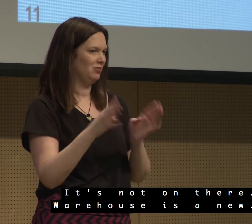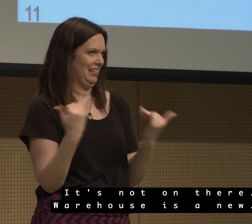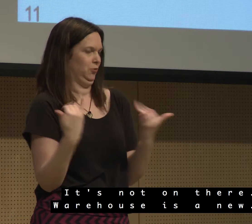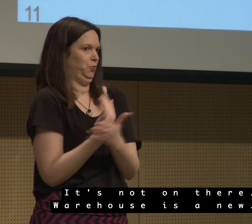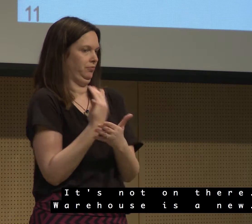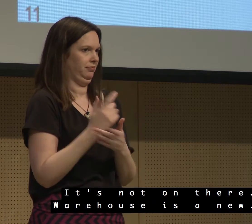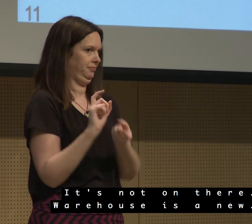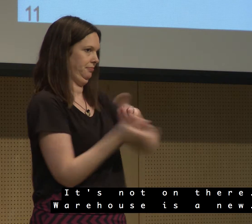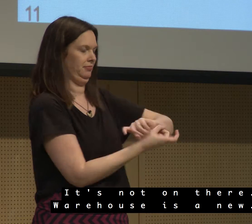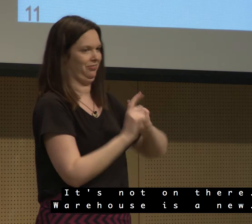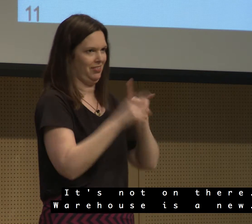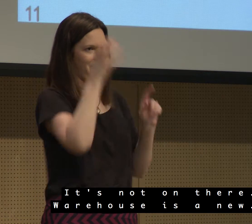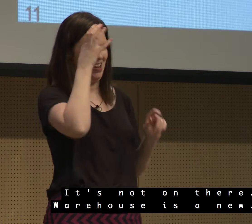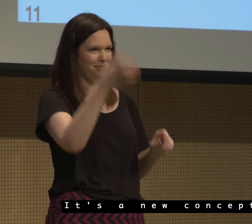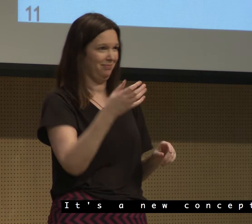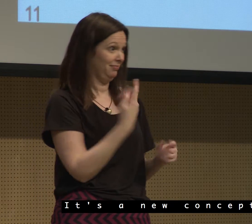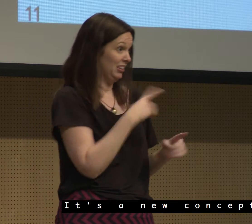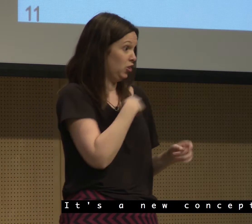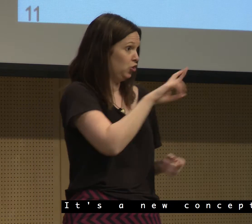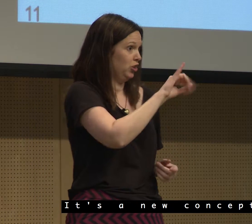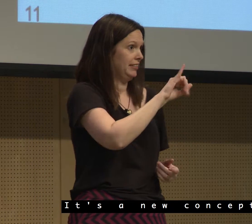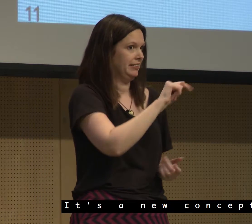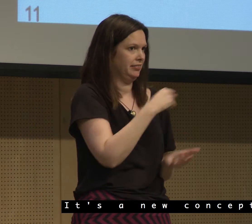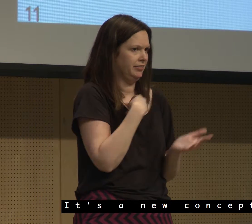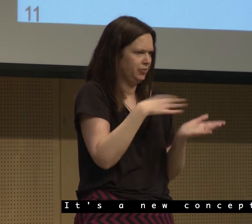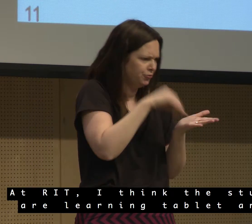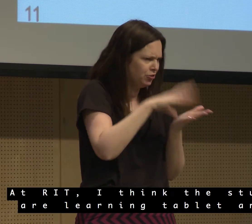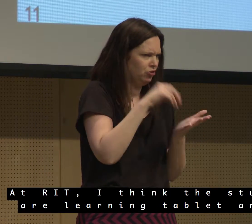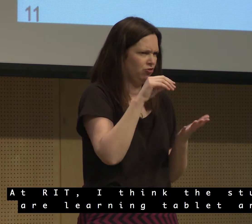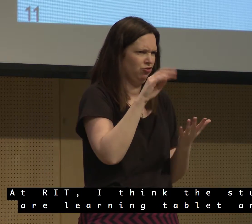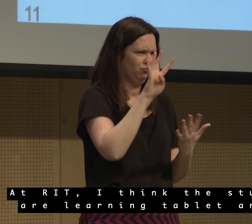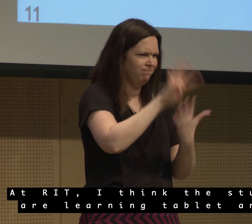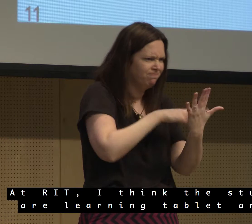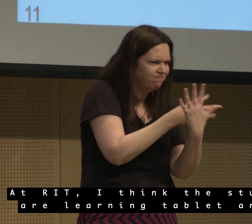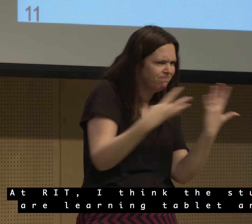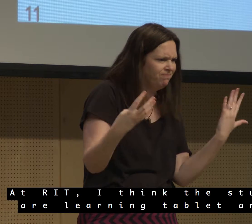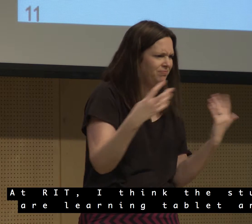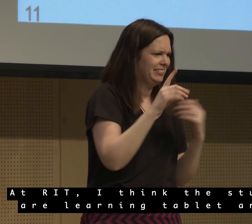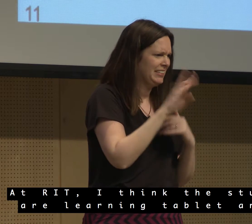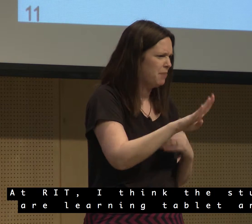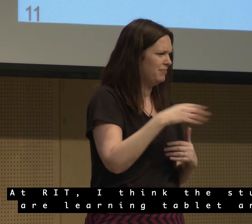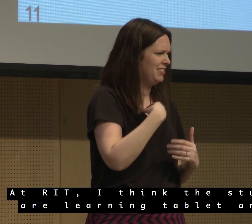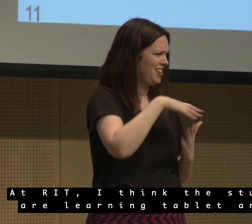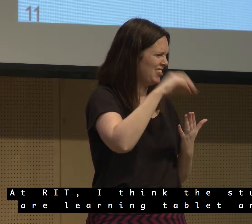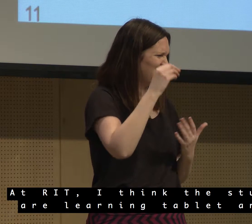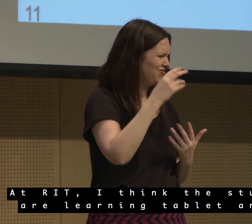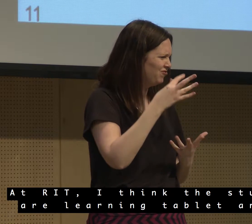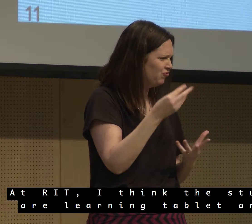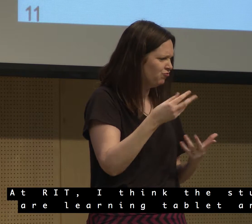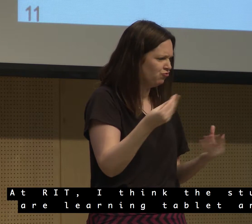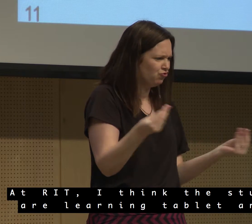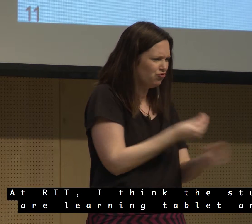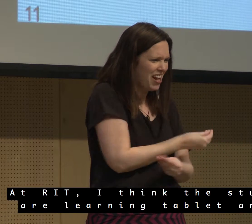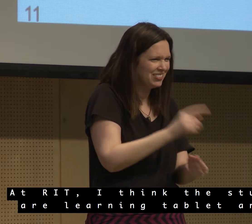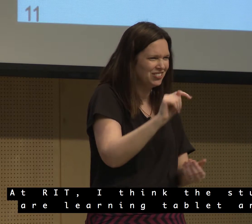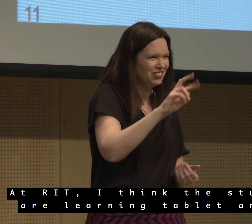A warehouse is a new, it's a new concept. RIT, I think the students are learning tablet